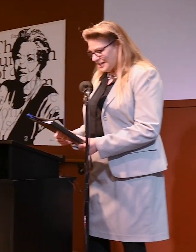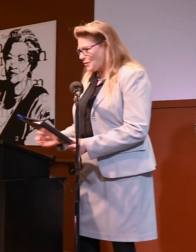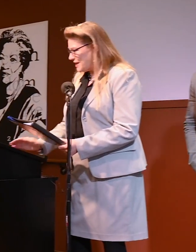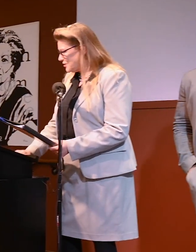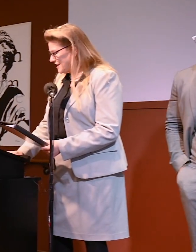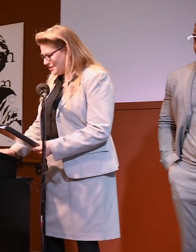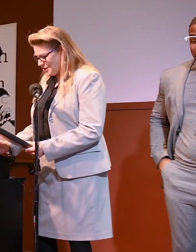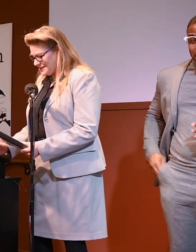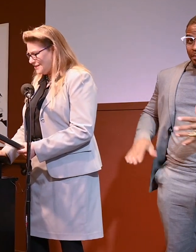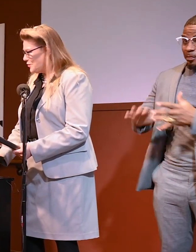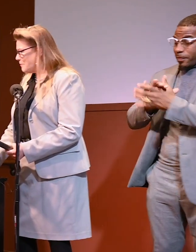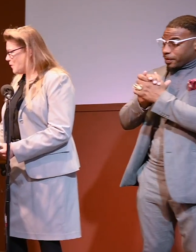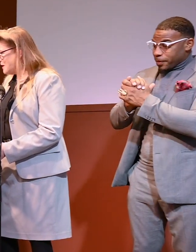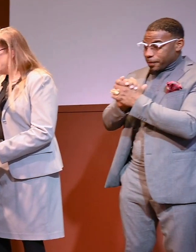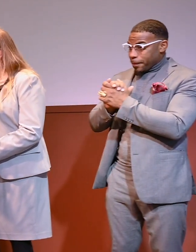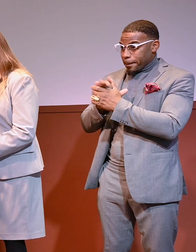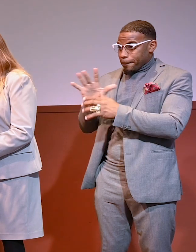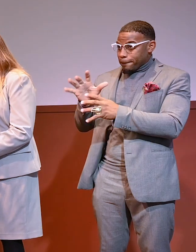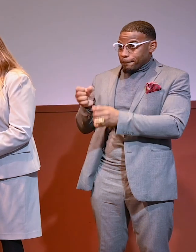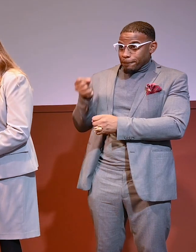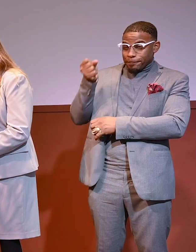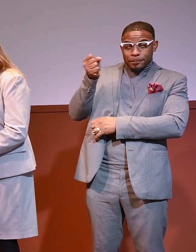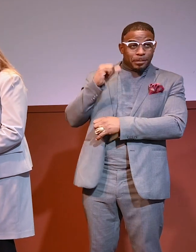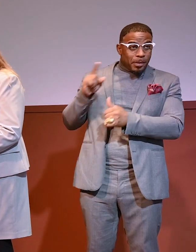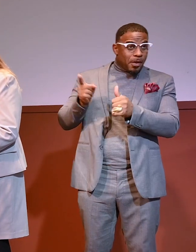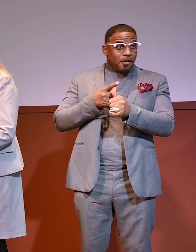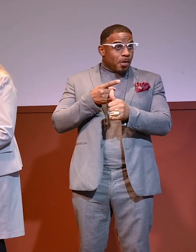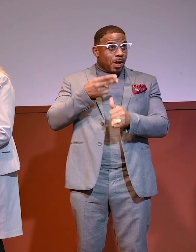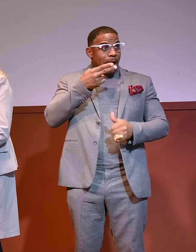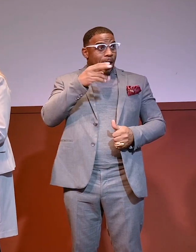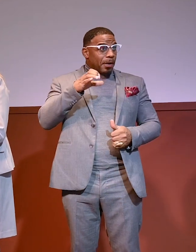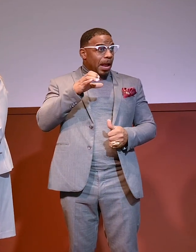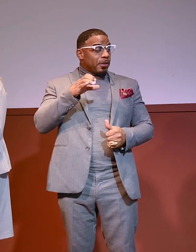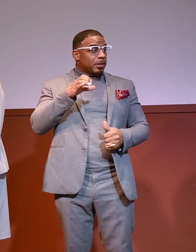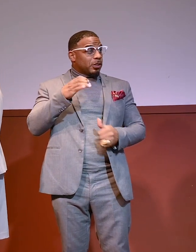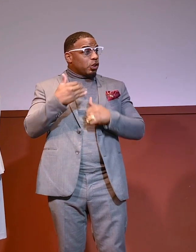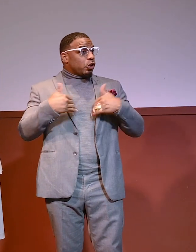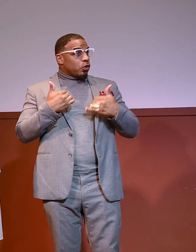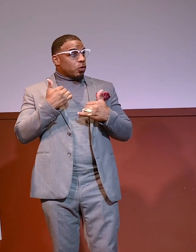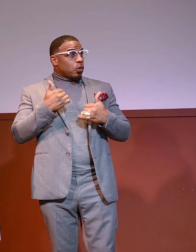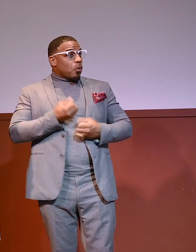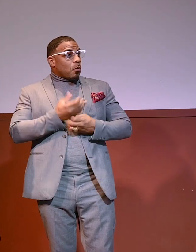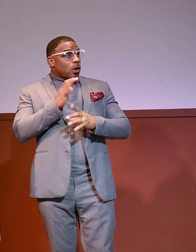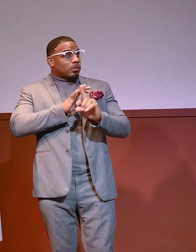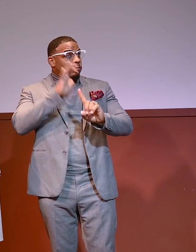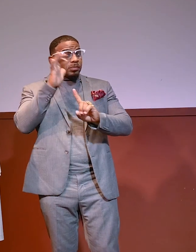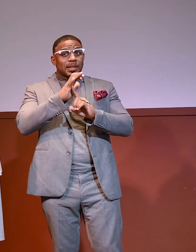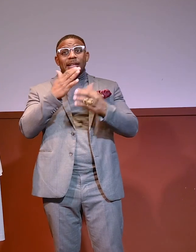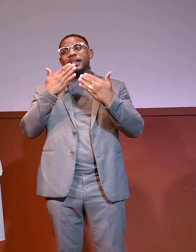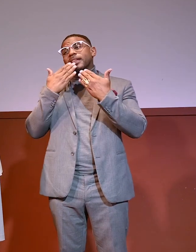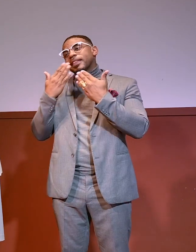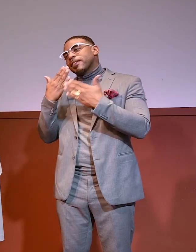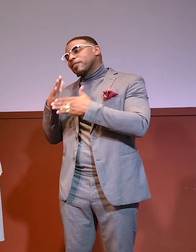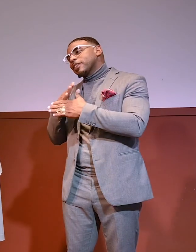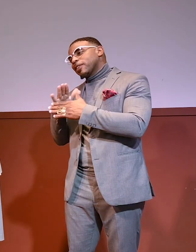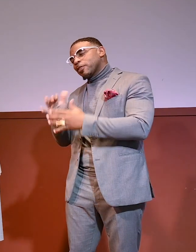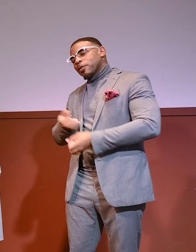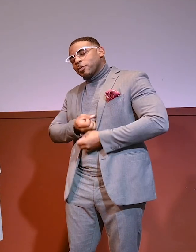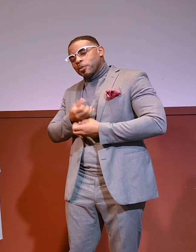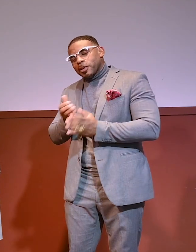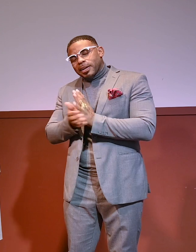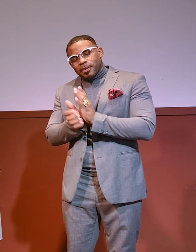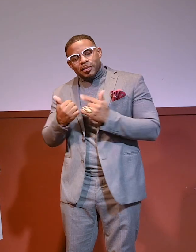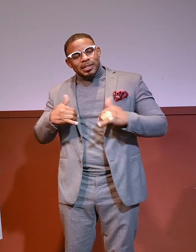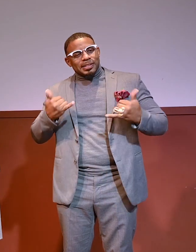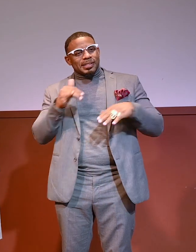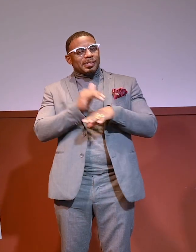Mayanne, congratulations on your appointment as our first Howard County Youth Poet Laureate, and thank you for sharing your poetry with